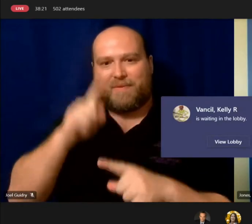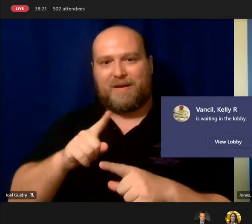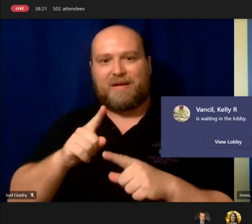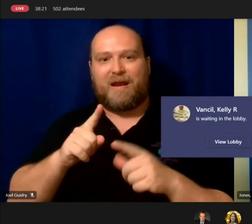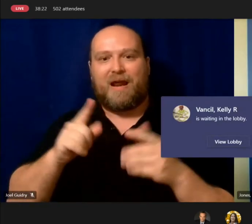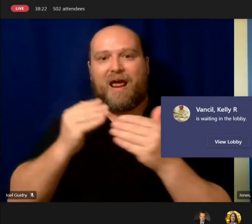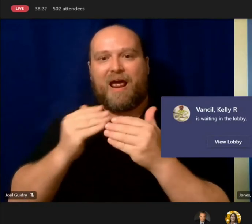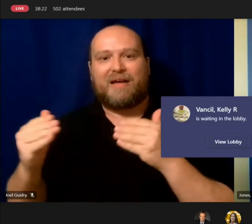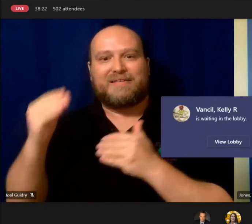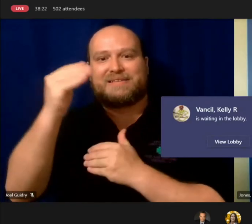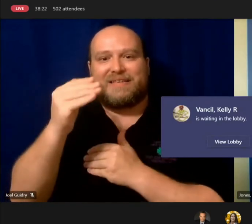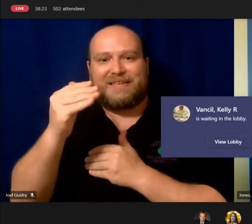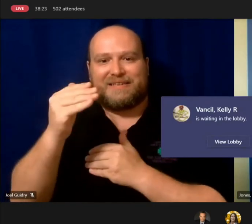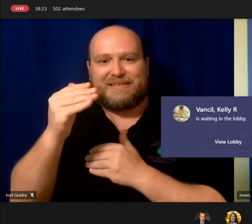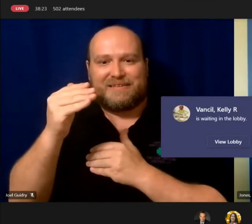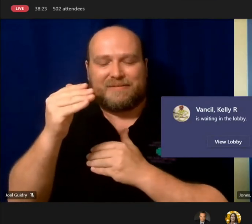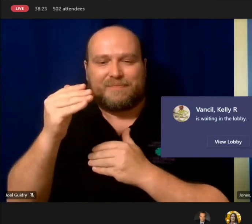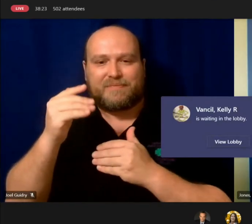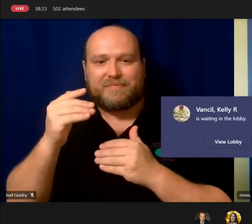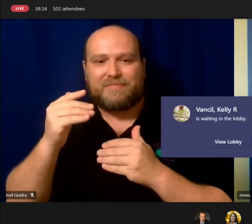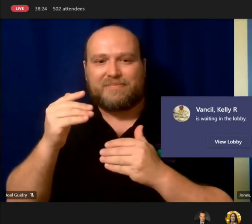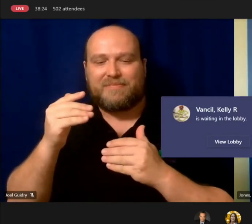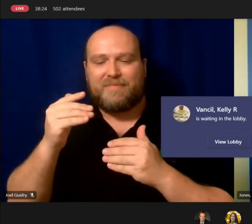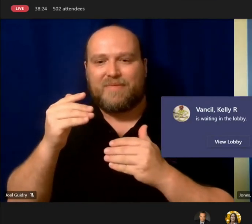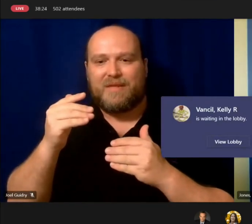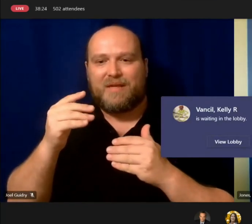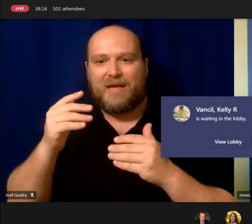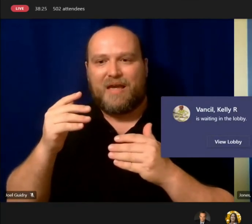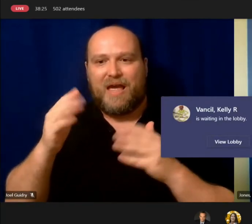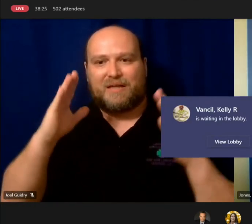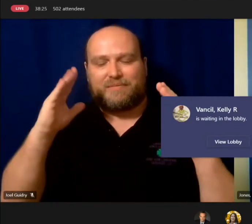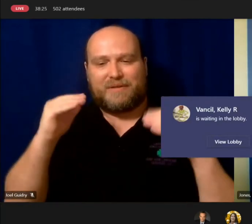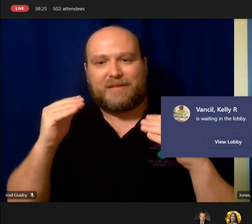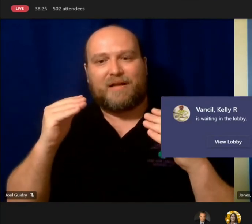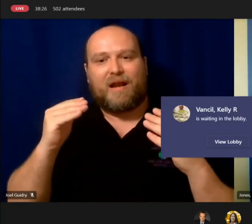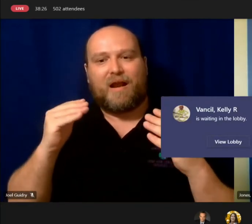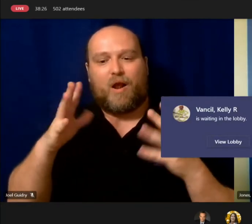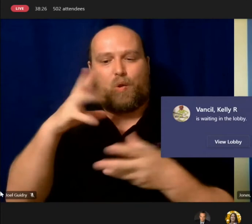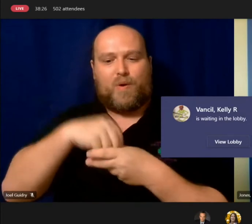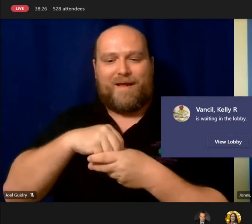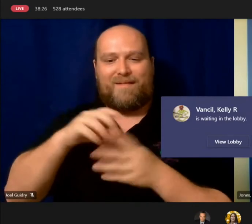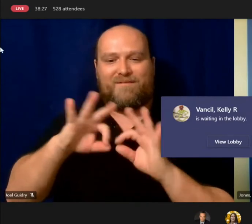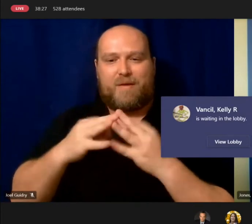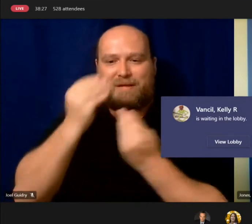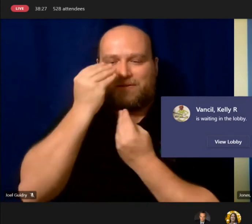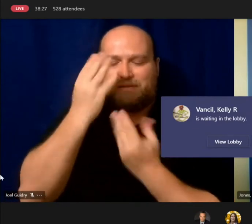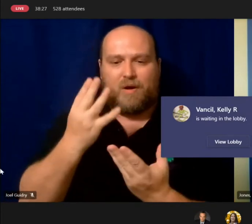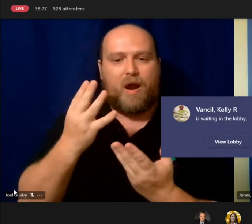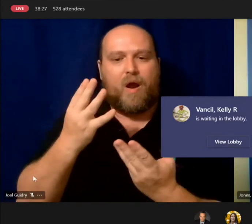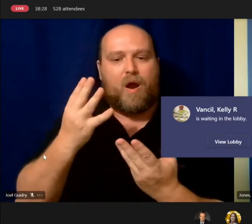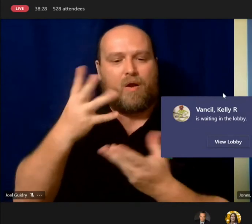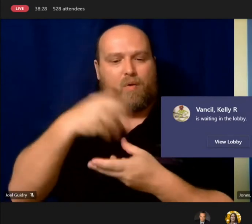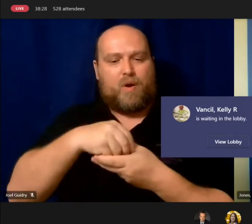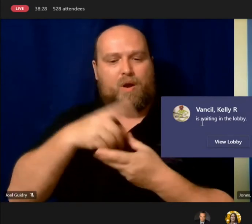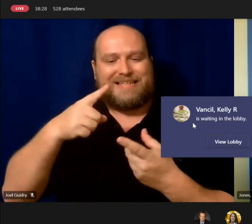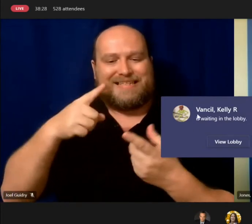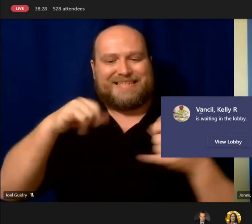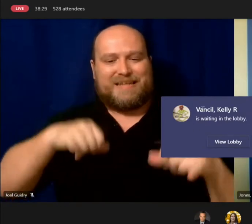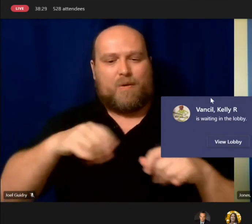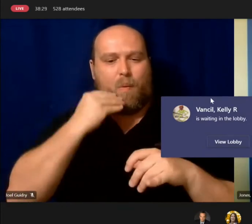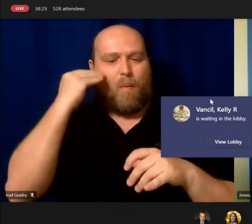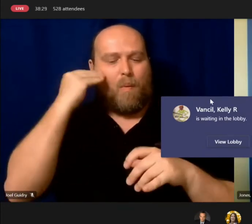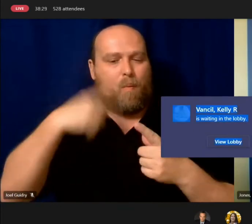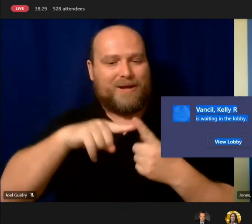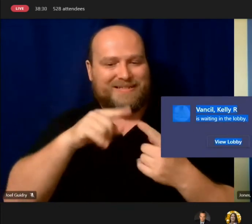including family education around staying home when sick, including communication in multiple languages,